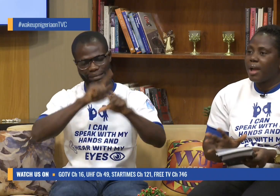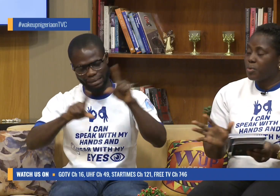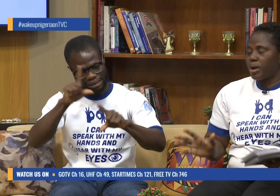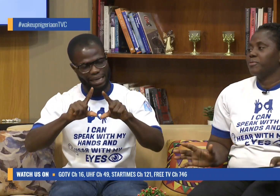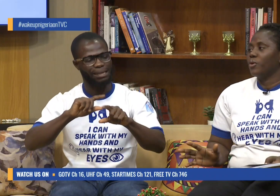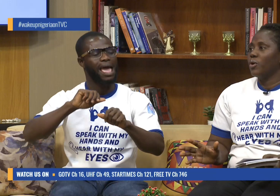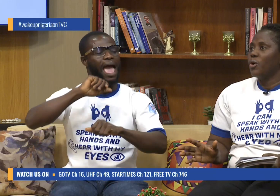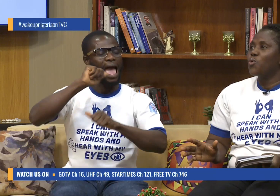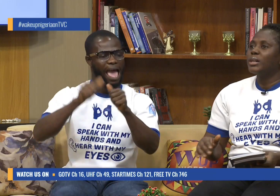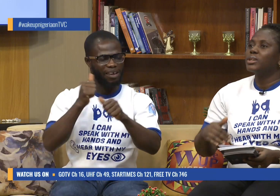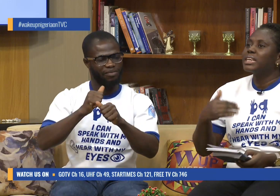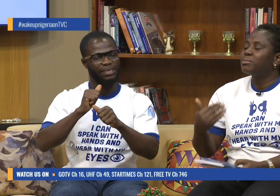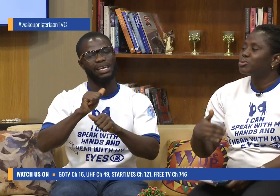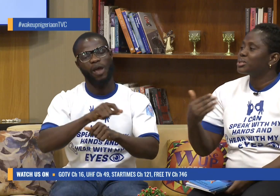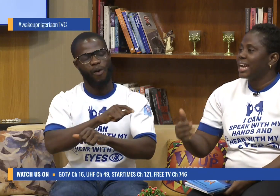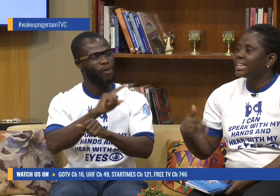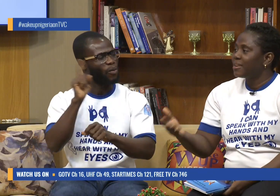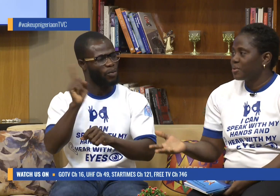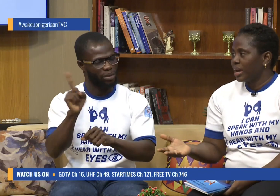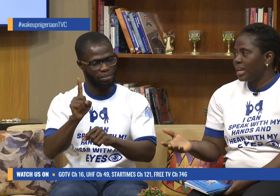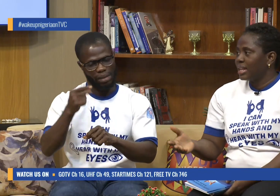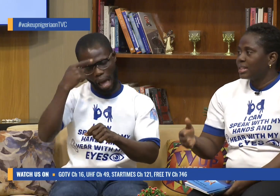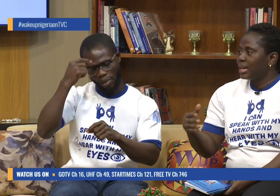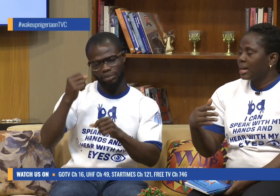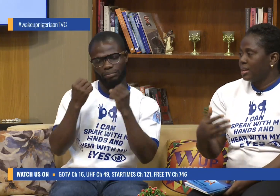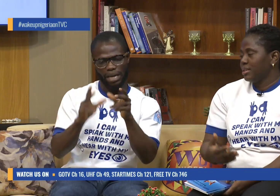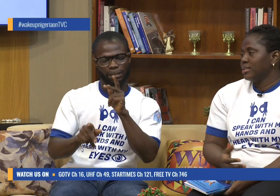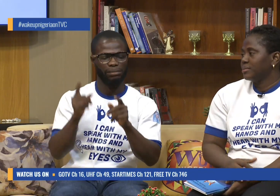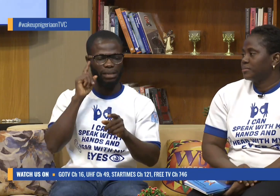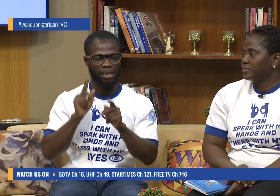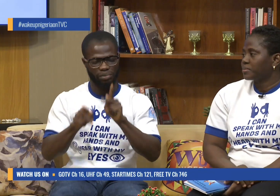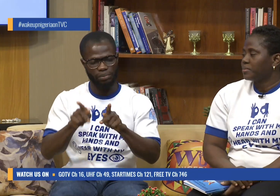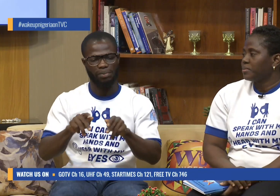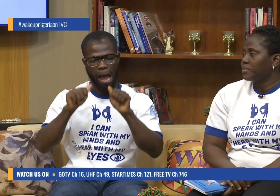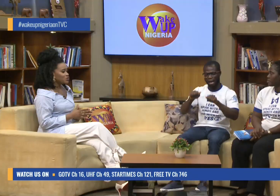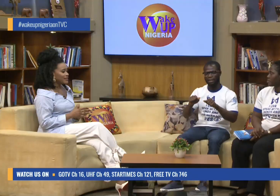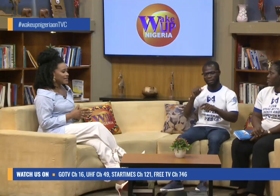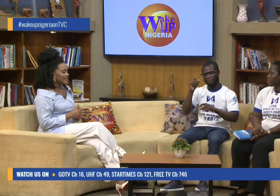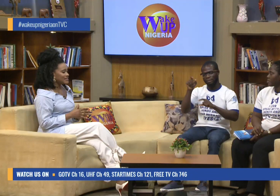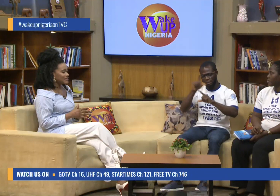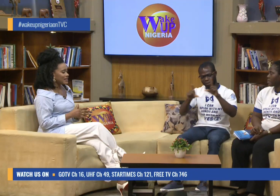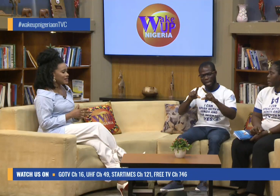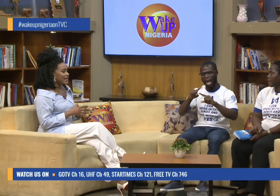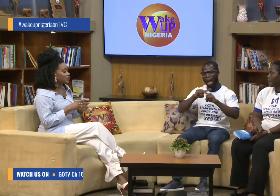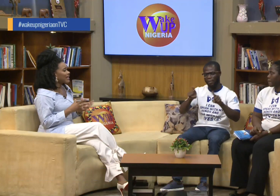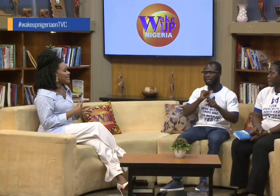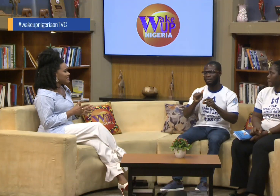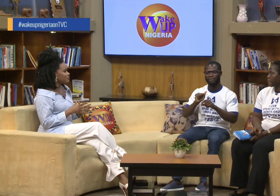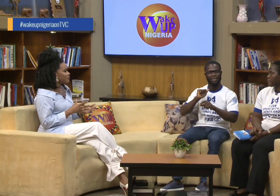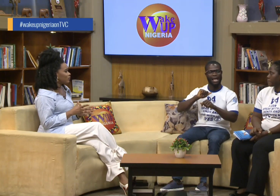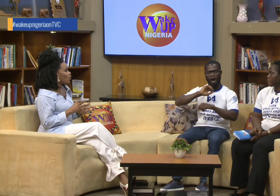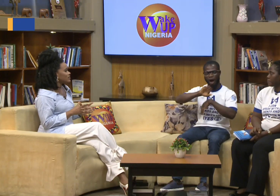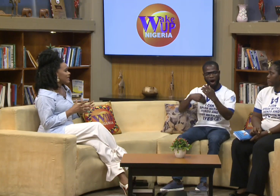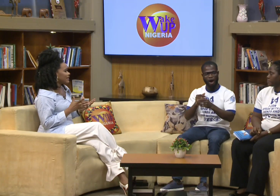people everywhere before who are not able to sign everywhere. Now let's talk about your what your foundation is doing is in